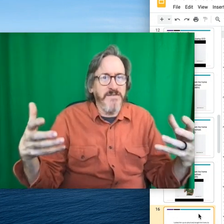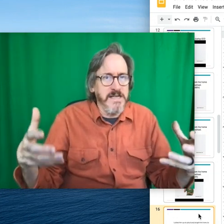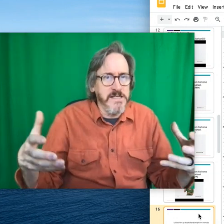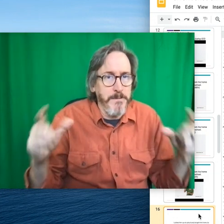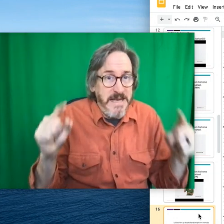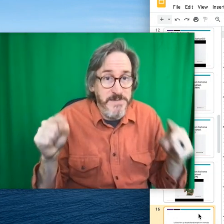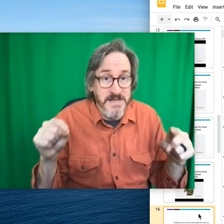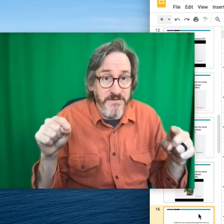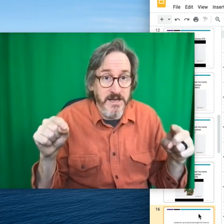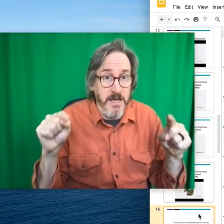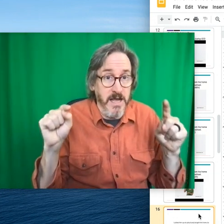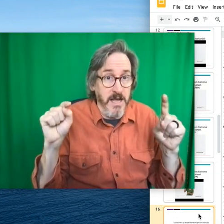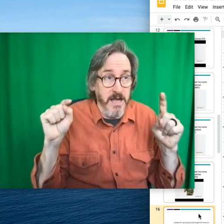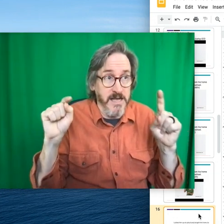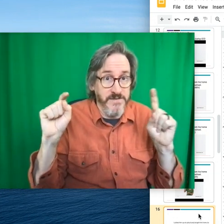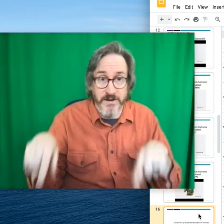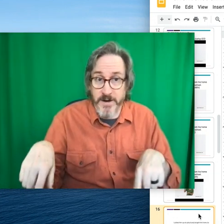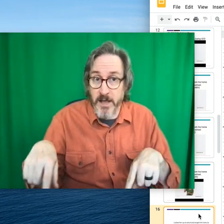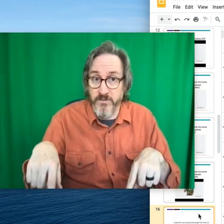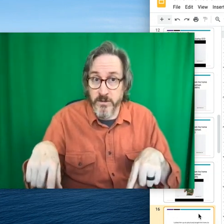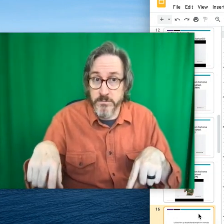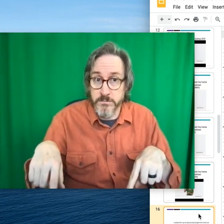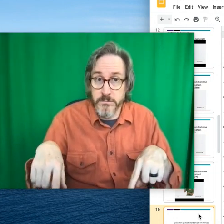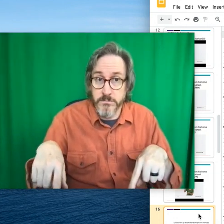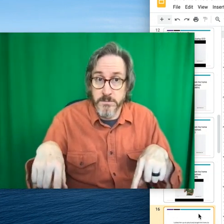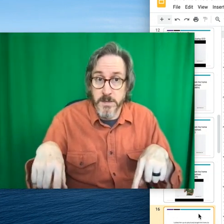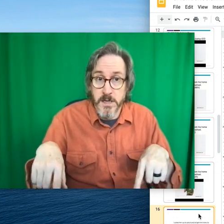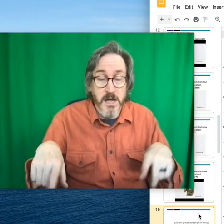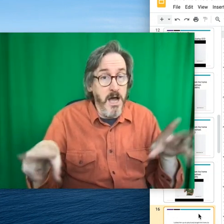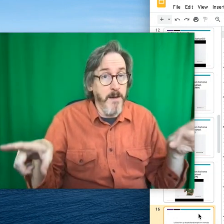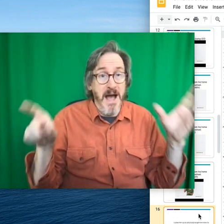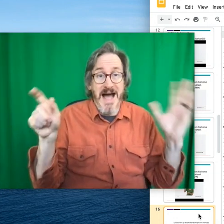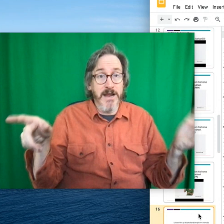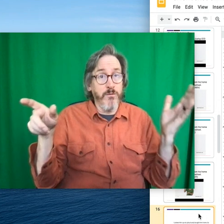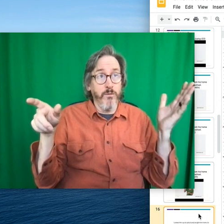Those kind of things, being specific is very helpful.